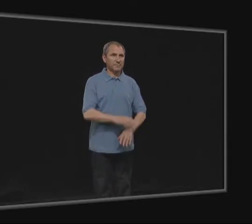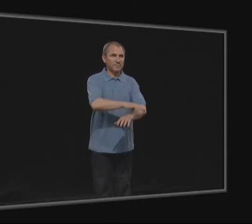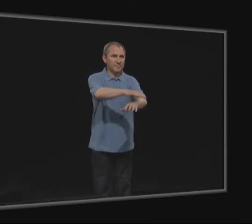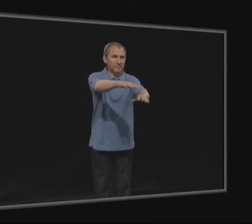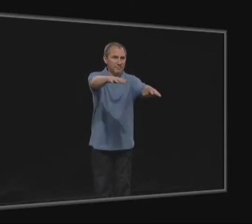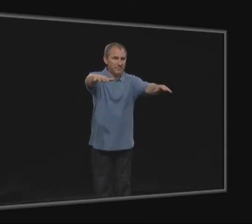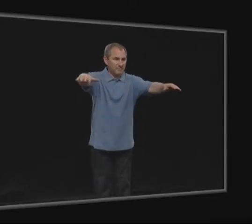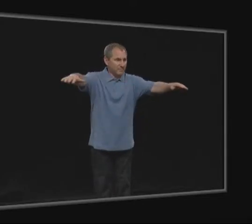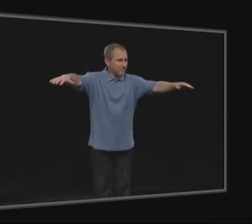All.